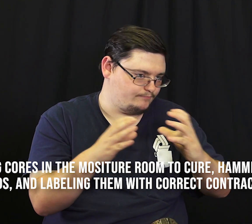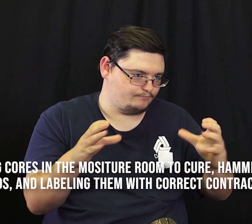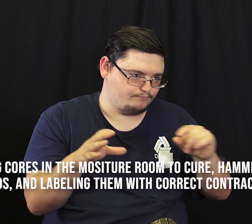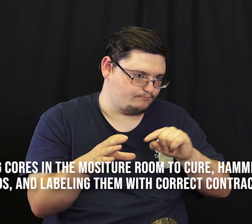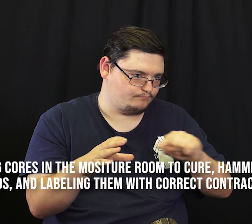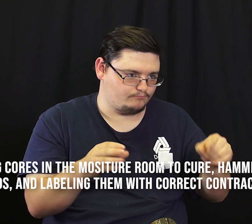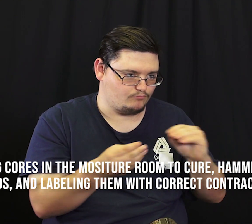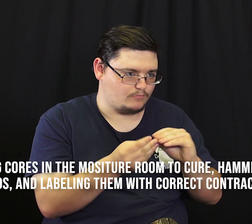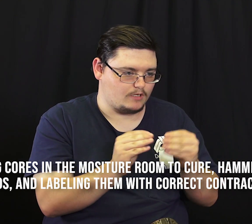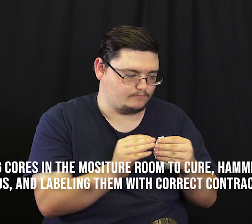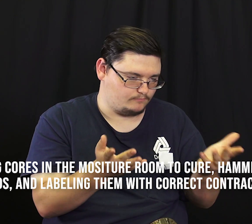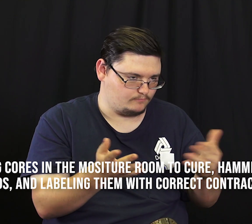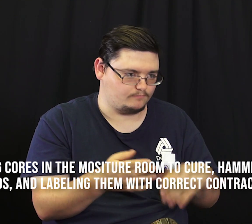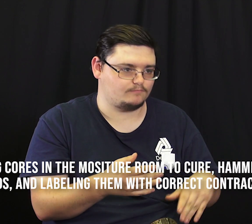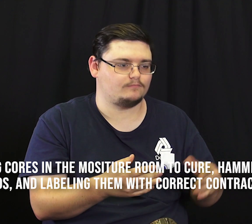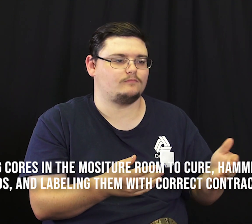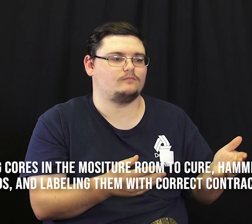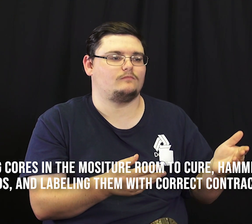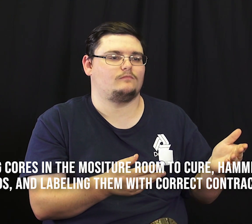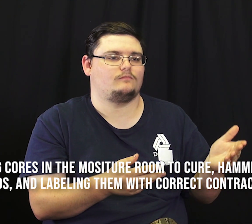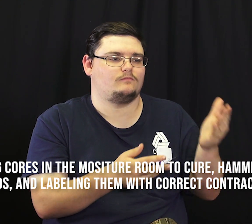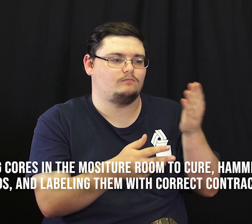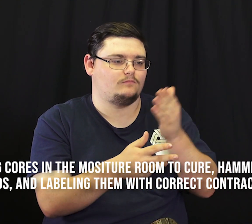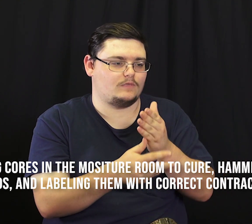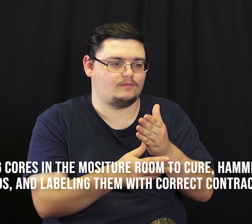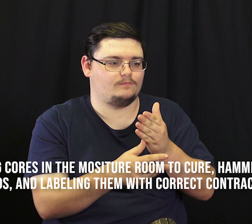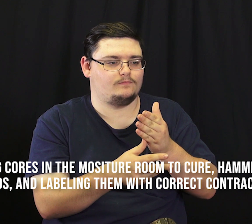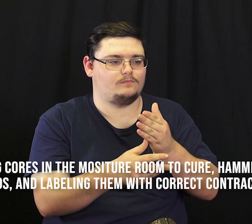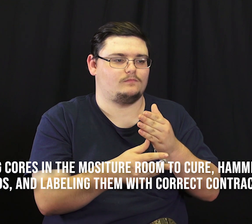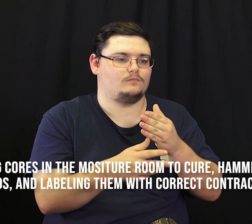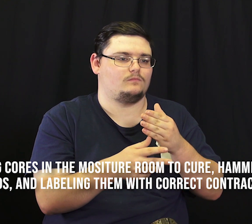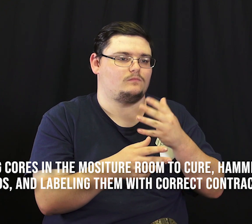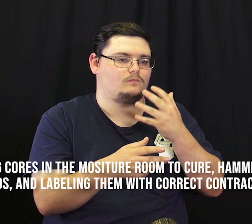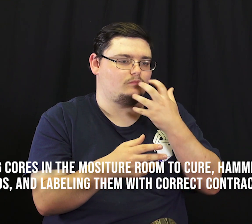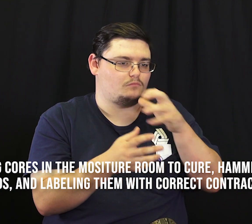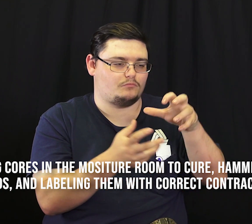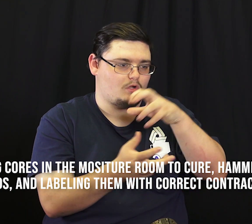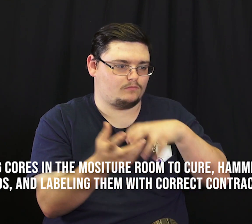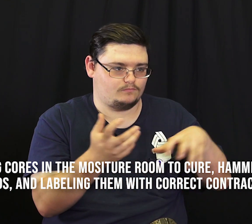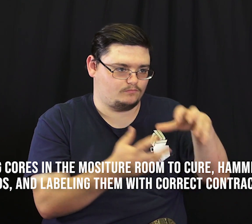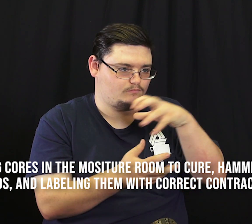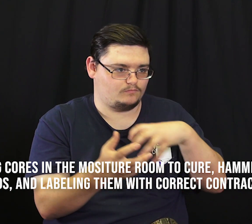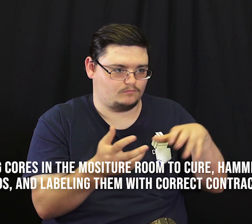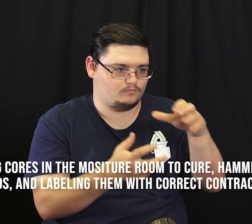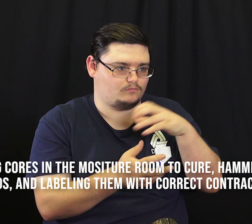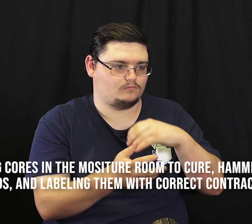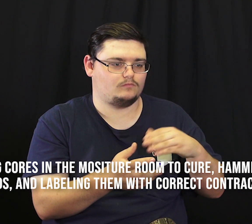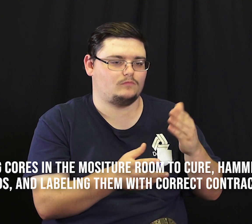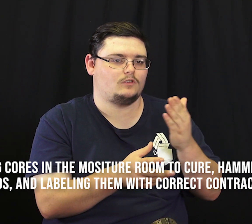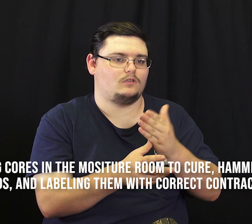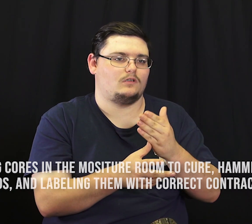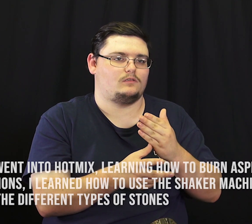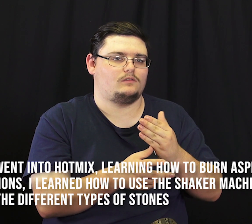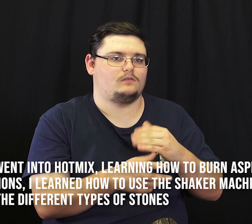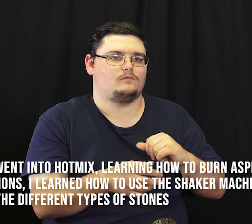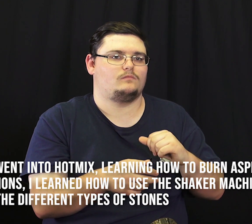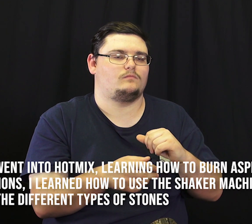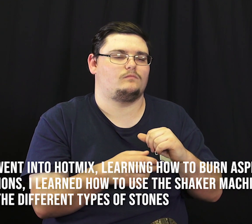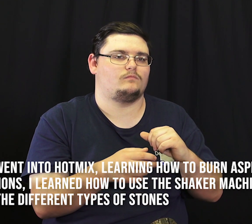hammering them out of the molds, labeling them correctly with the correct contract numbers, and then I went into hot mix.